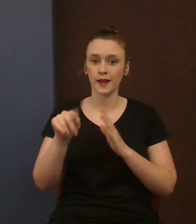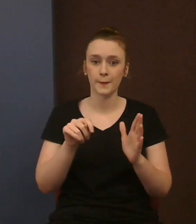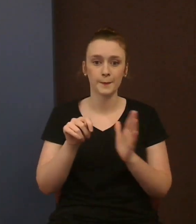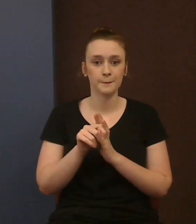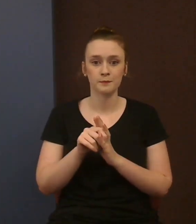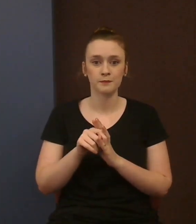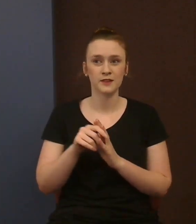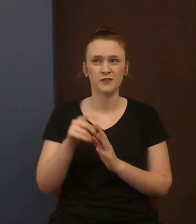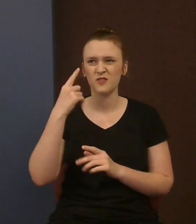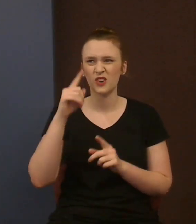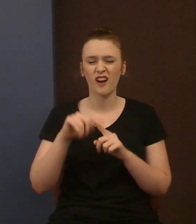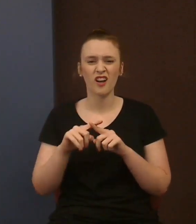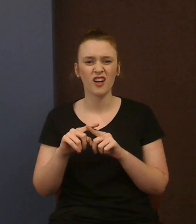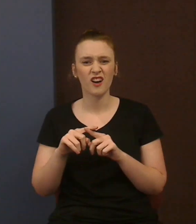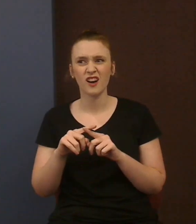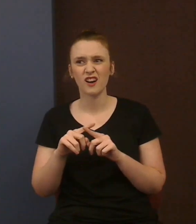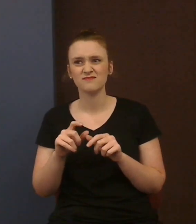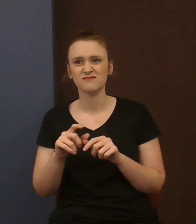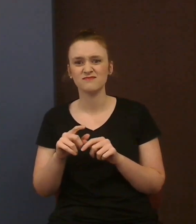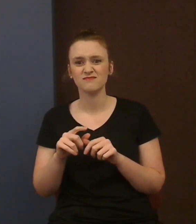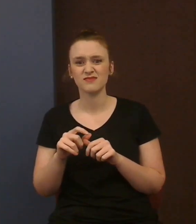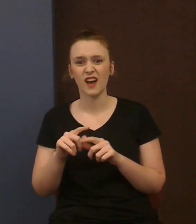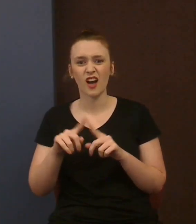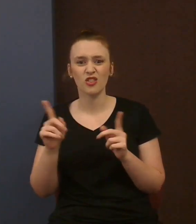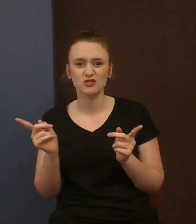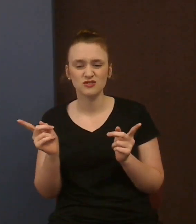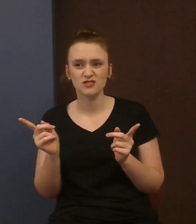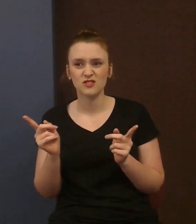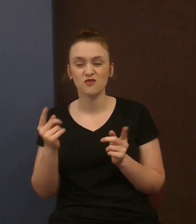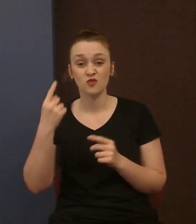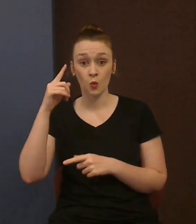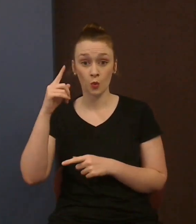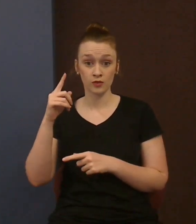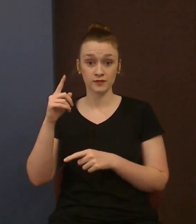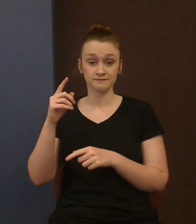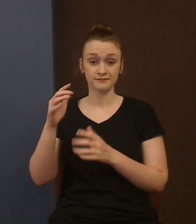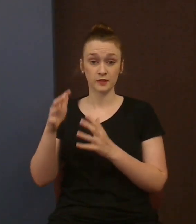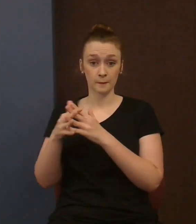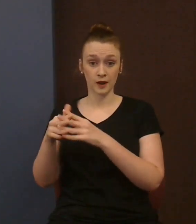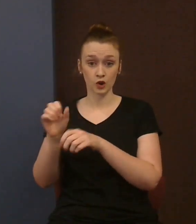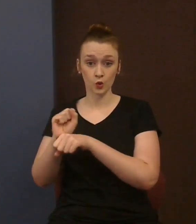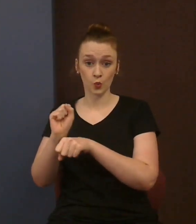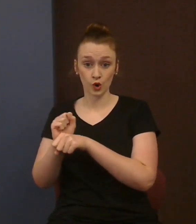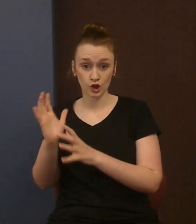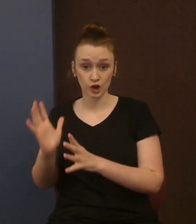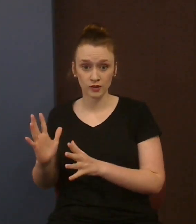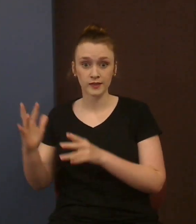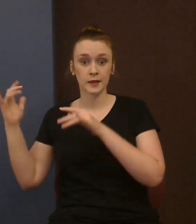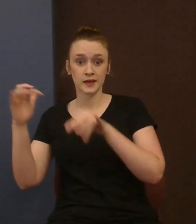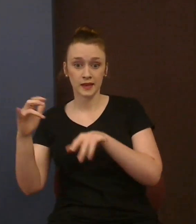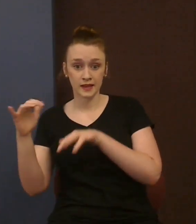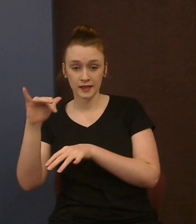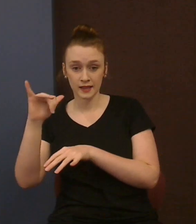For others, such as the American worker, the American immigrant, it was quite